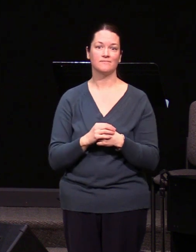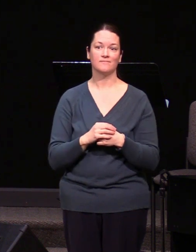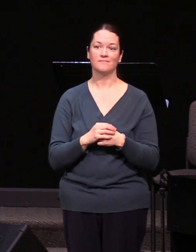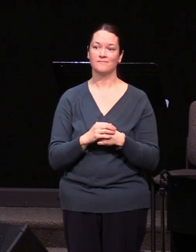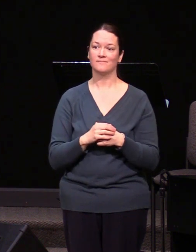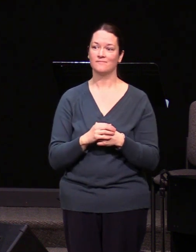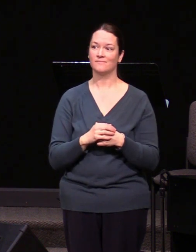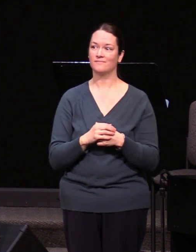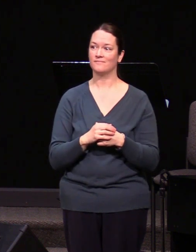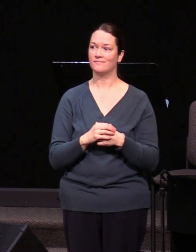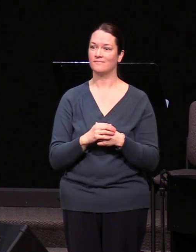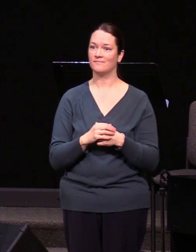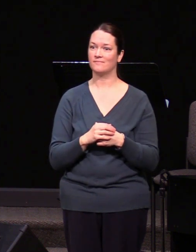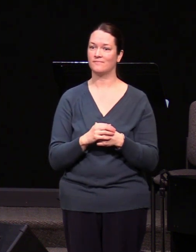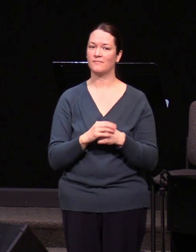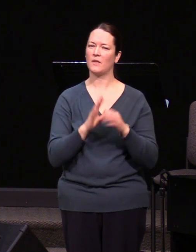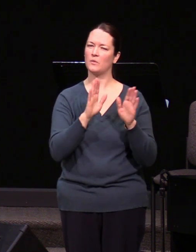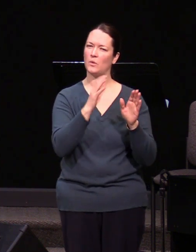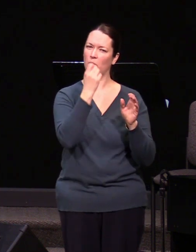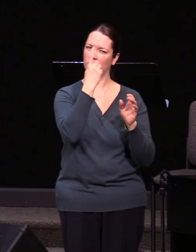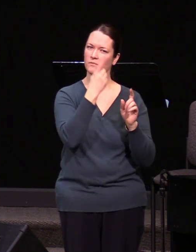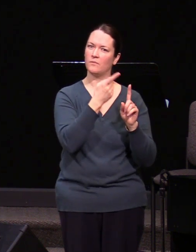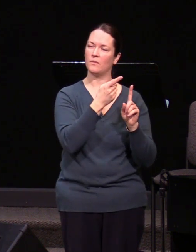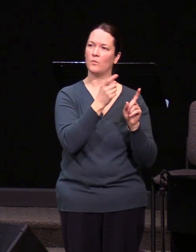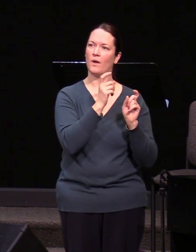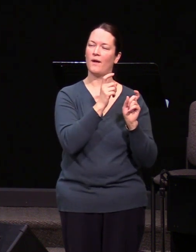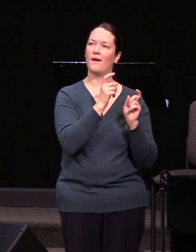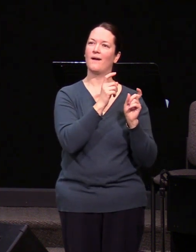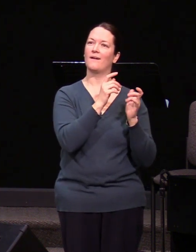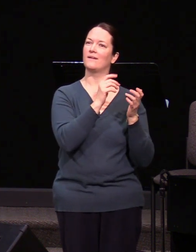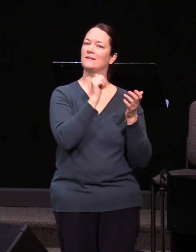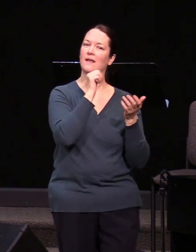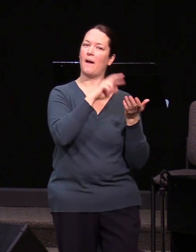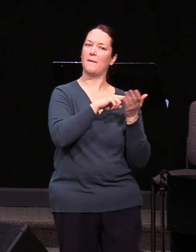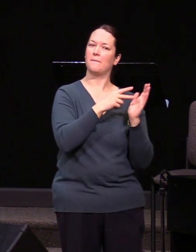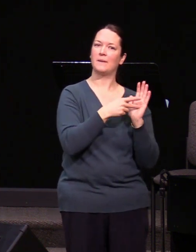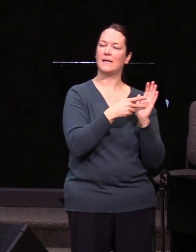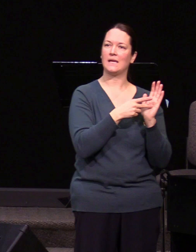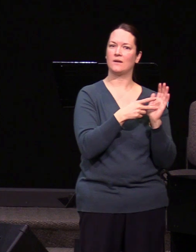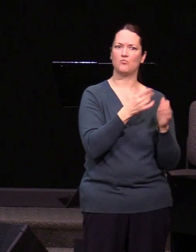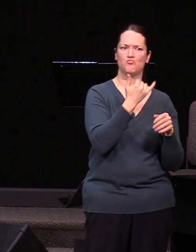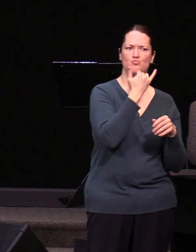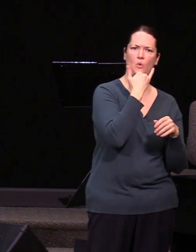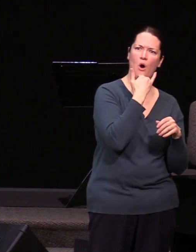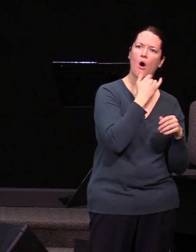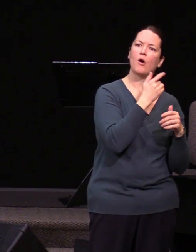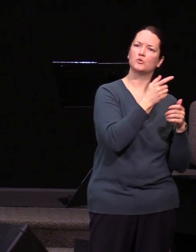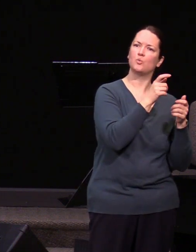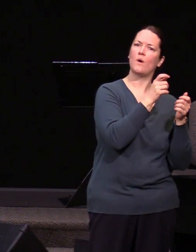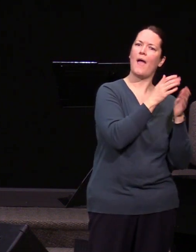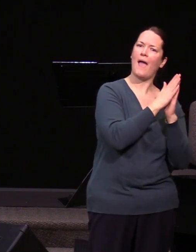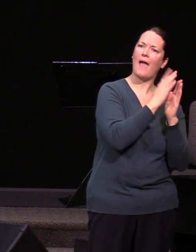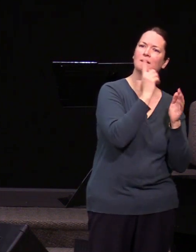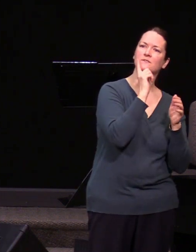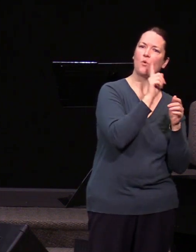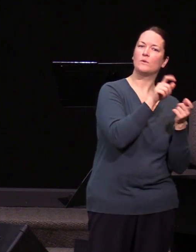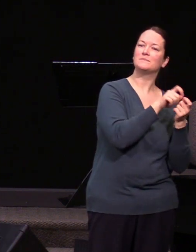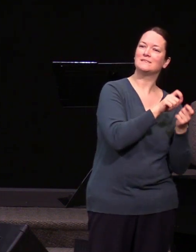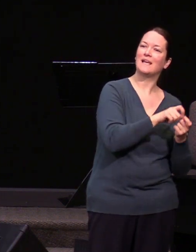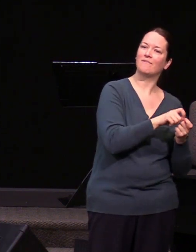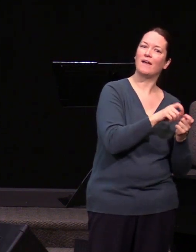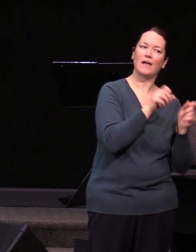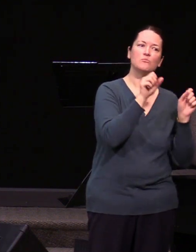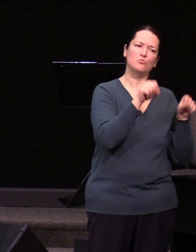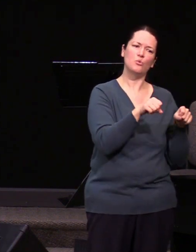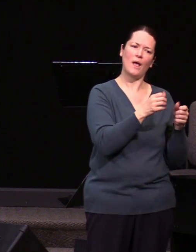Now, real quick, that does not mean that we're that it's wrong to ask for specifics. Far from it.